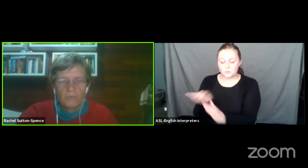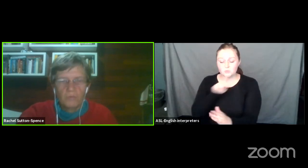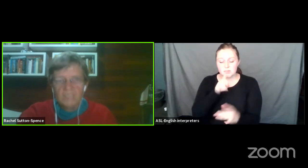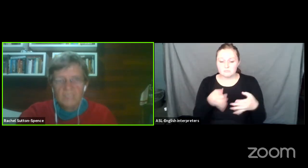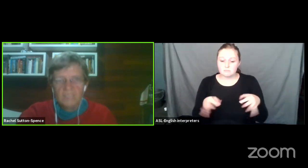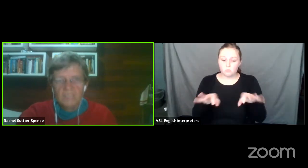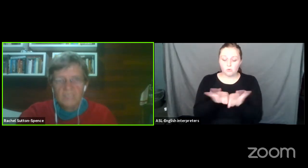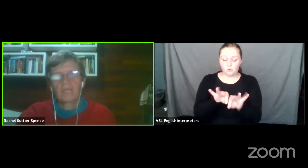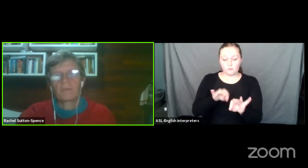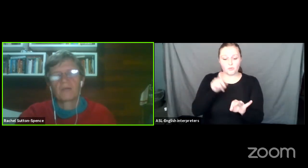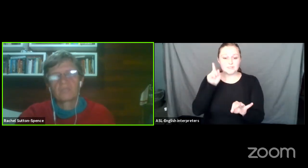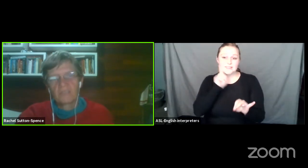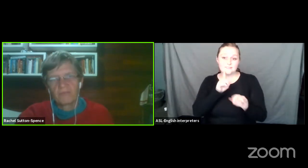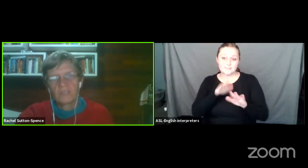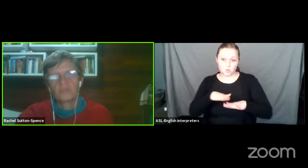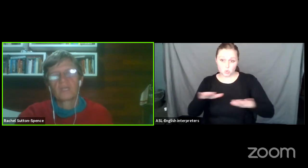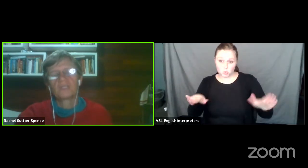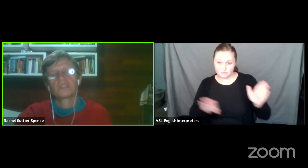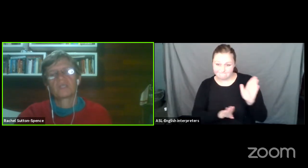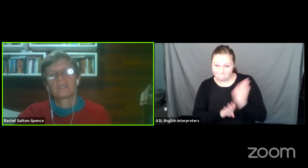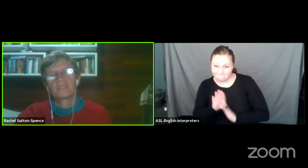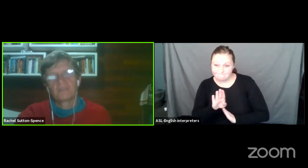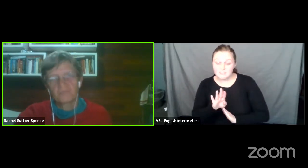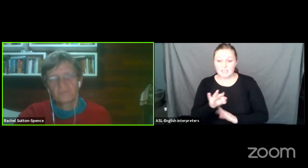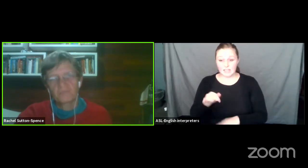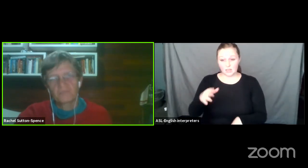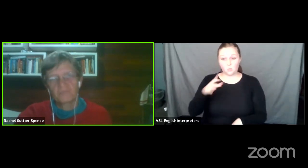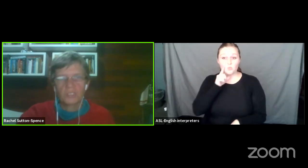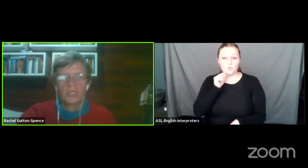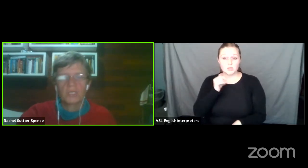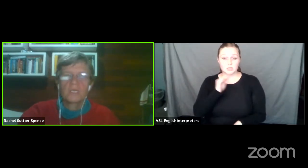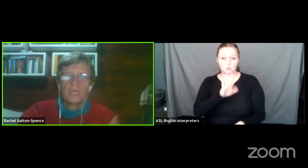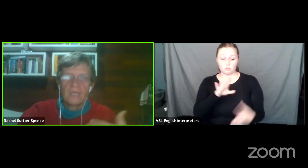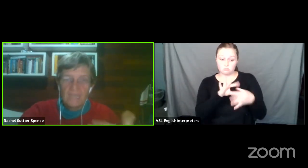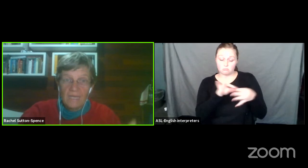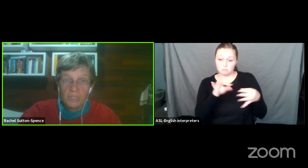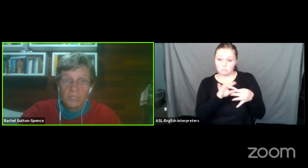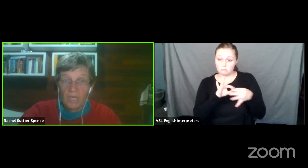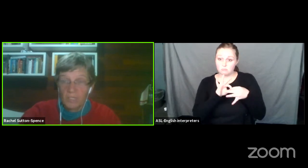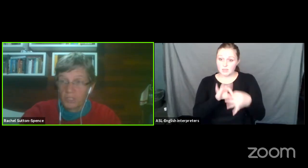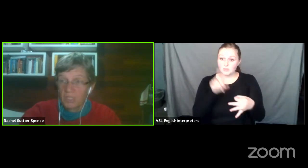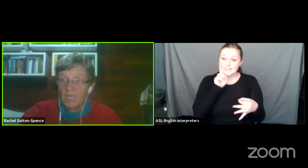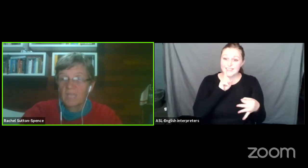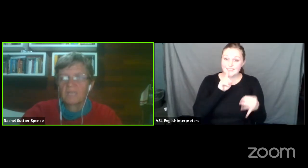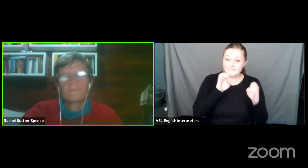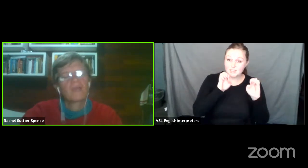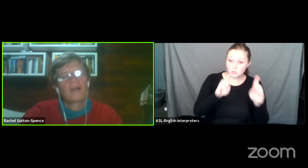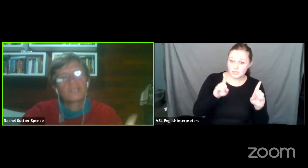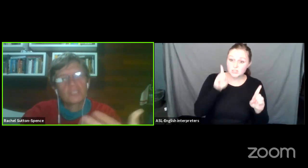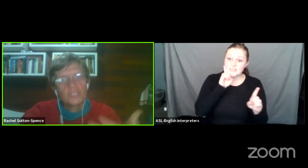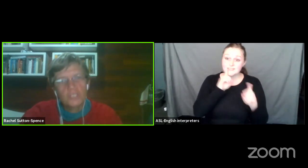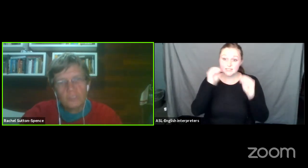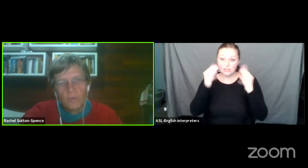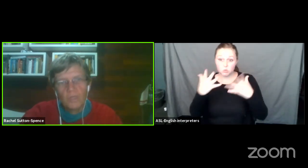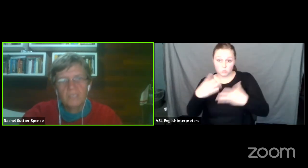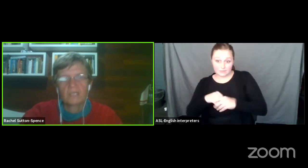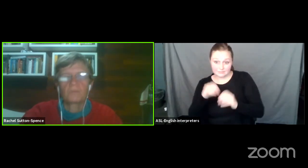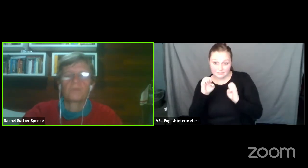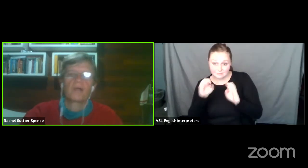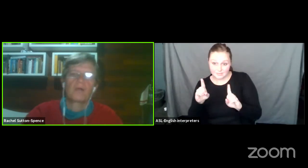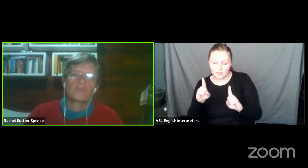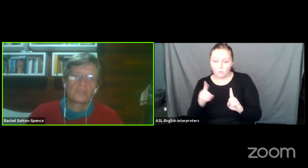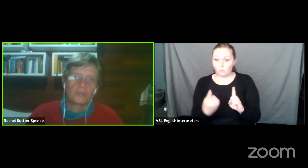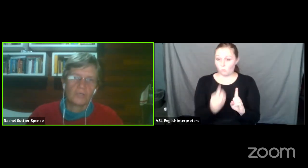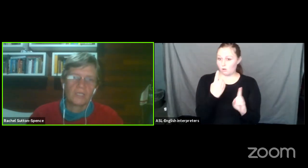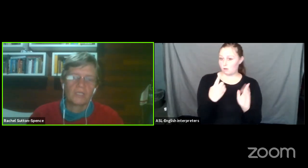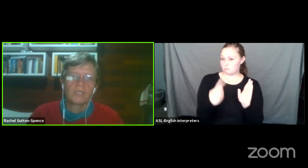What Ronice was saying about deaf education and deaf teachers in education, just as a small example,